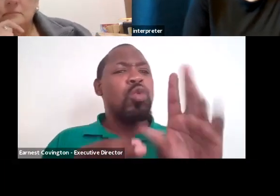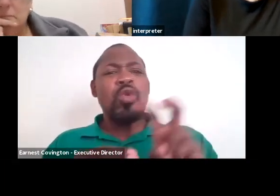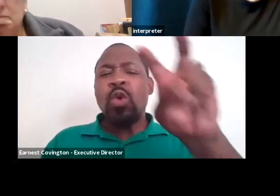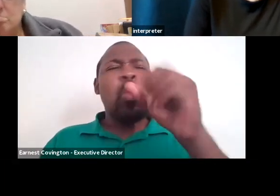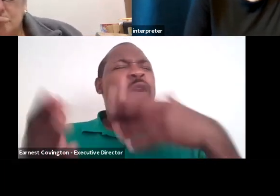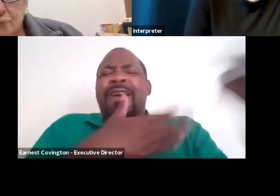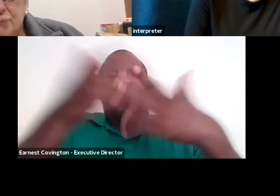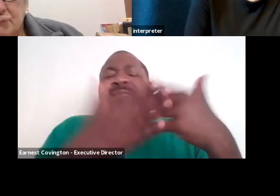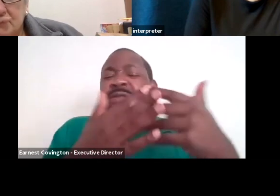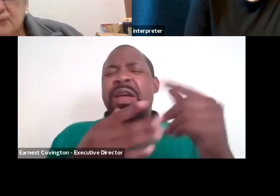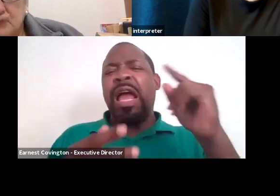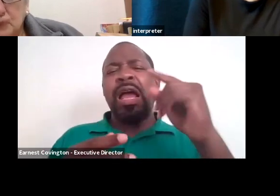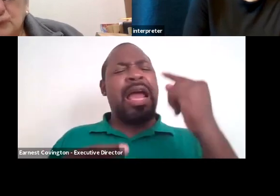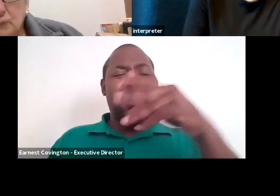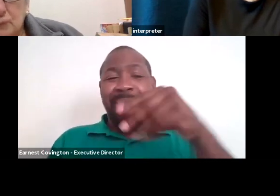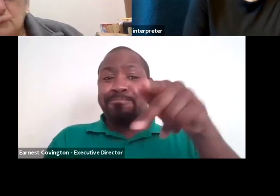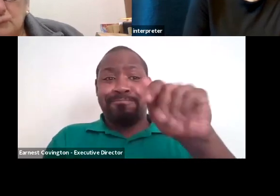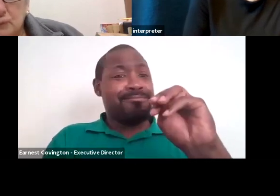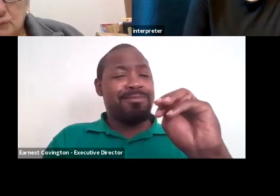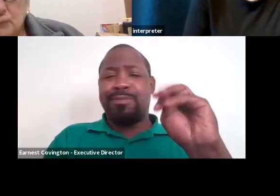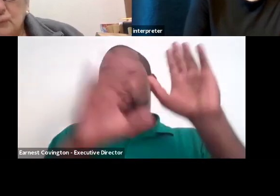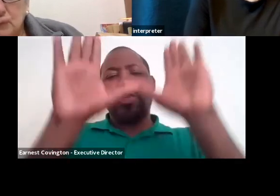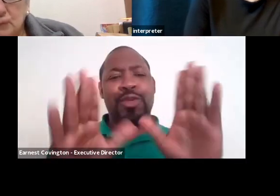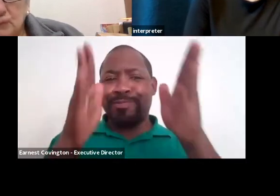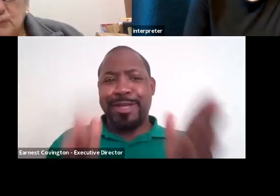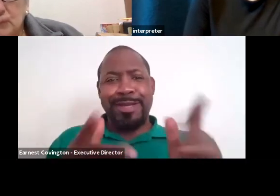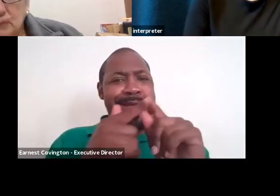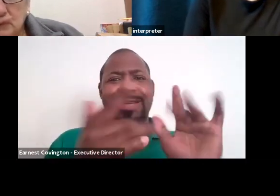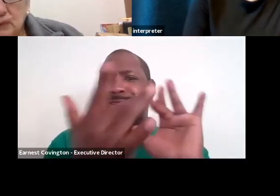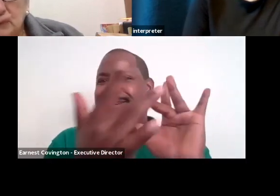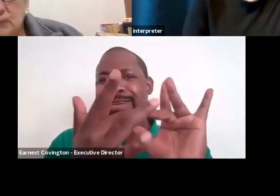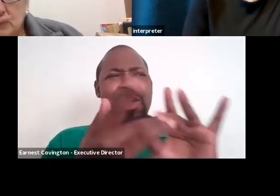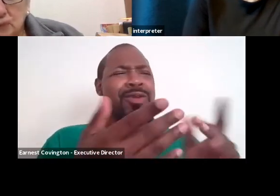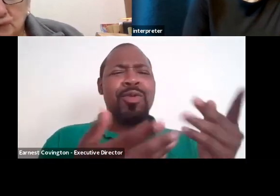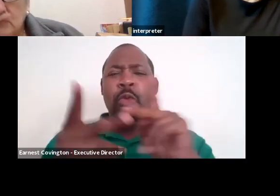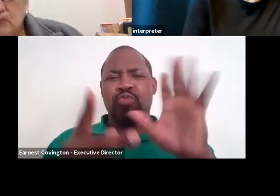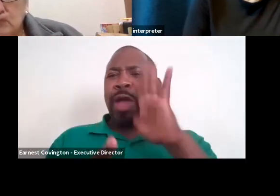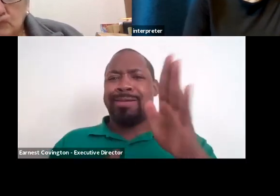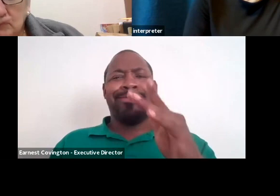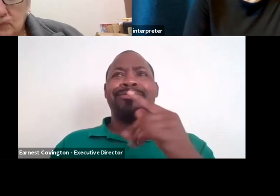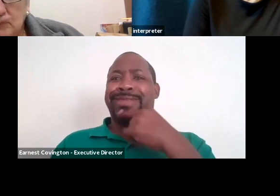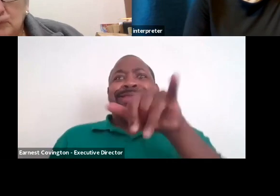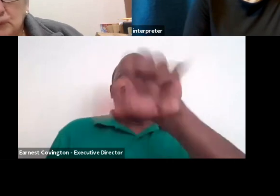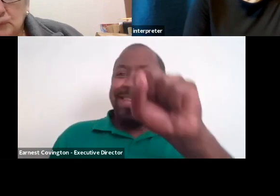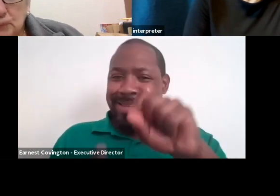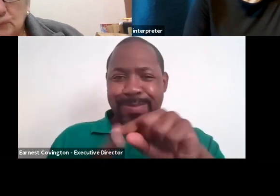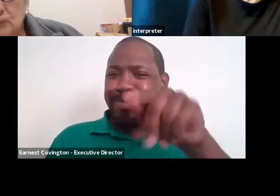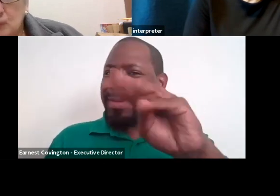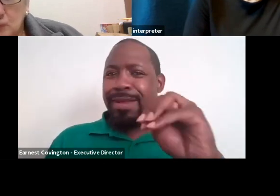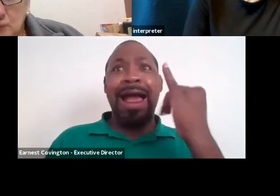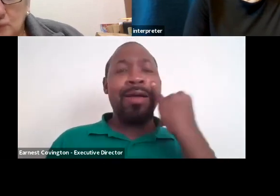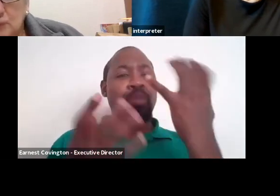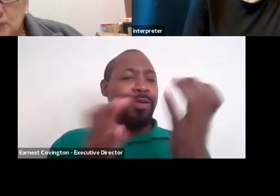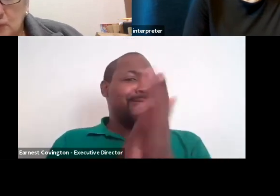I think we could find some people who wanted to come and explain about their journey. Pam's a great person to contact as